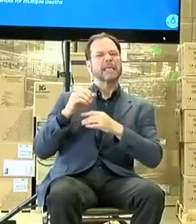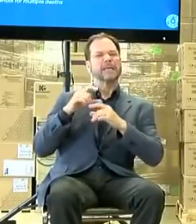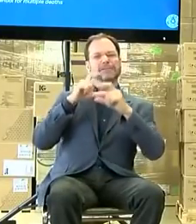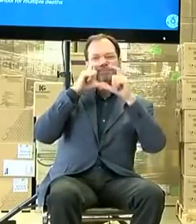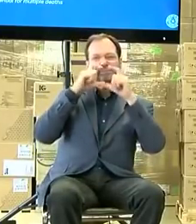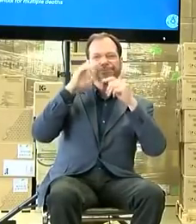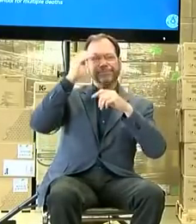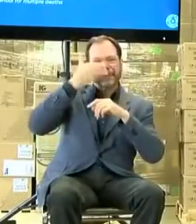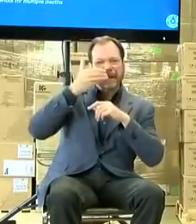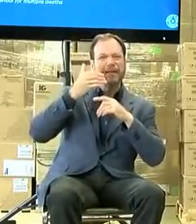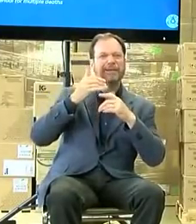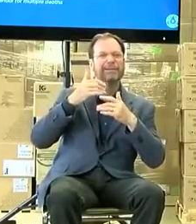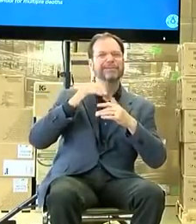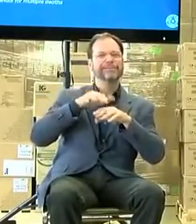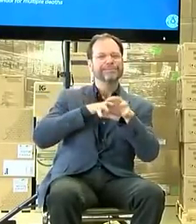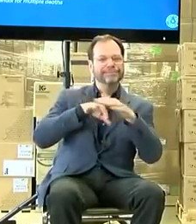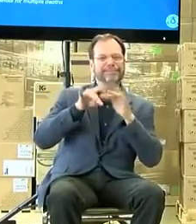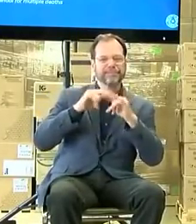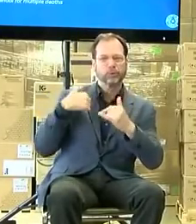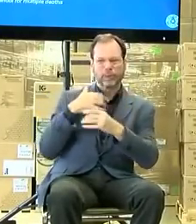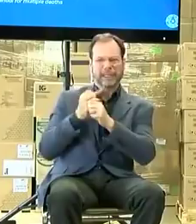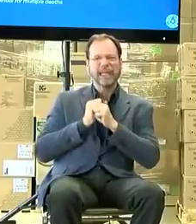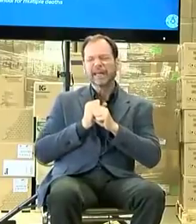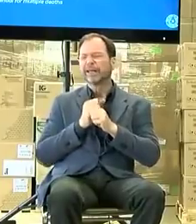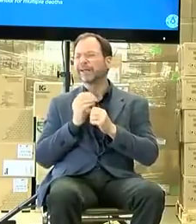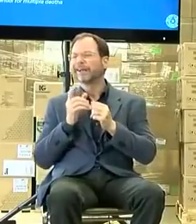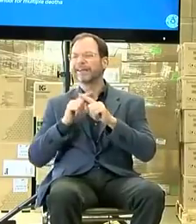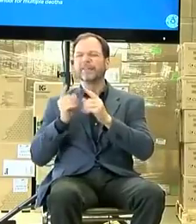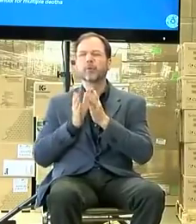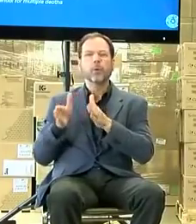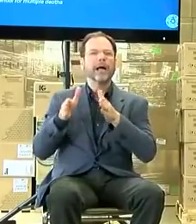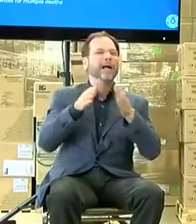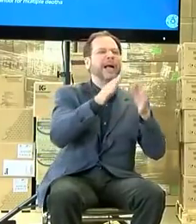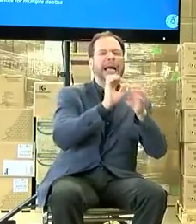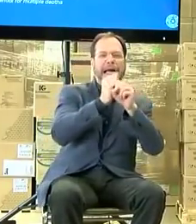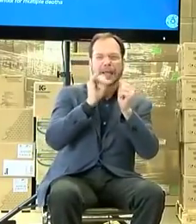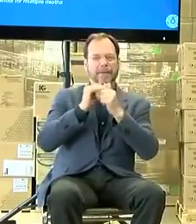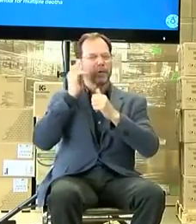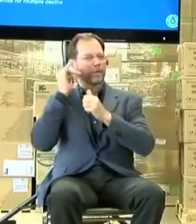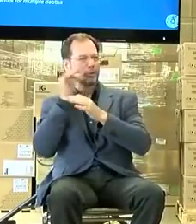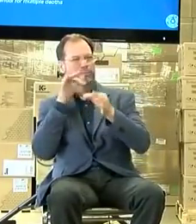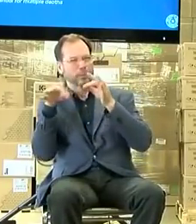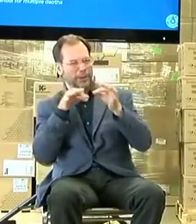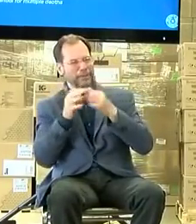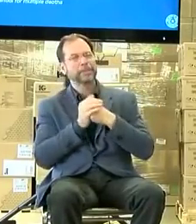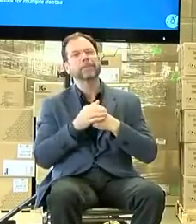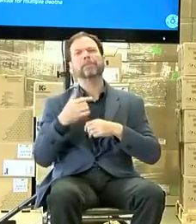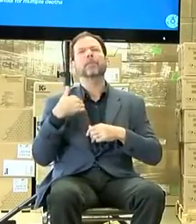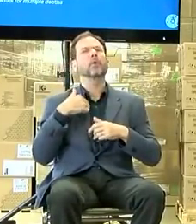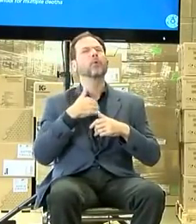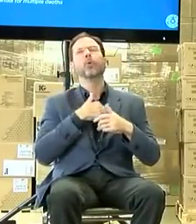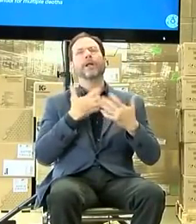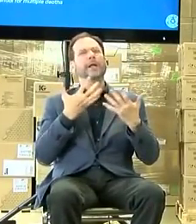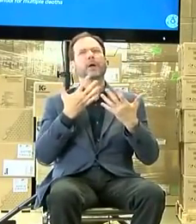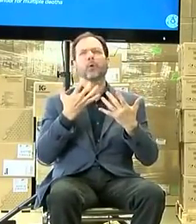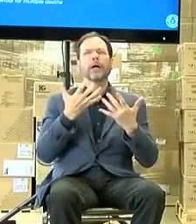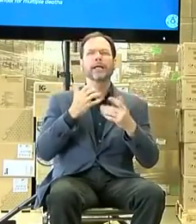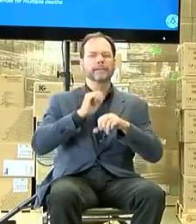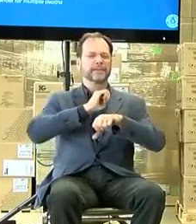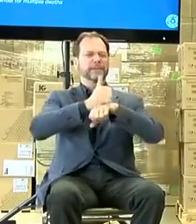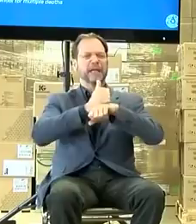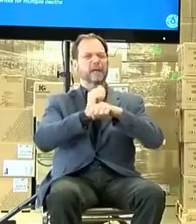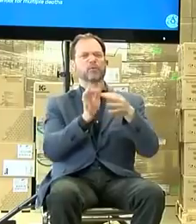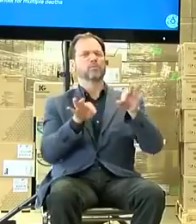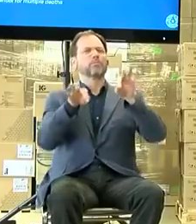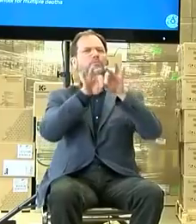have obtained through the state through the various mechanisms that the governor related to. So we wanted to set out a set of priorities,